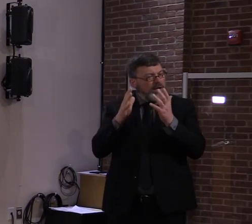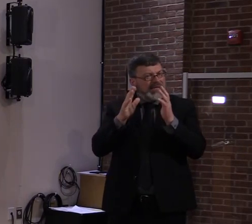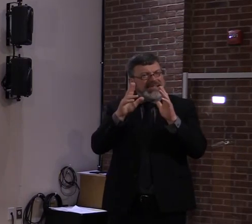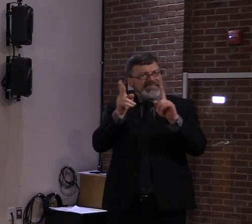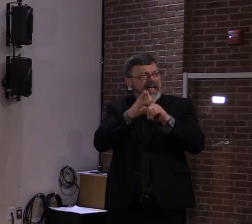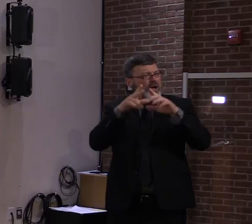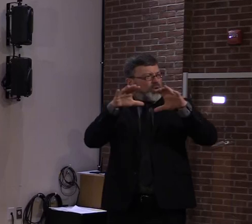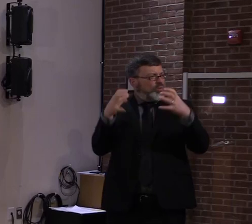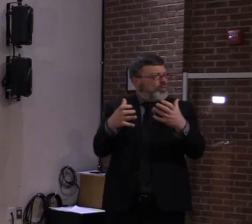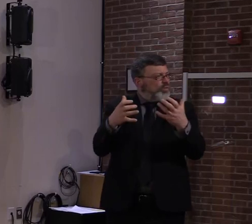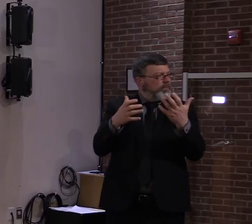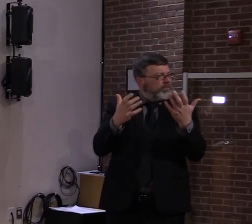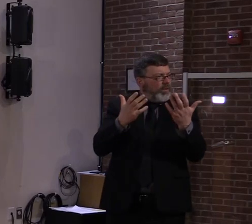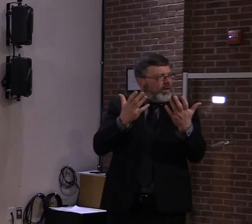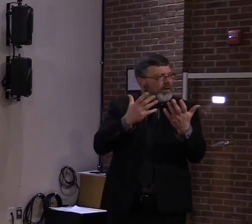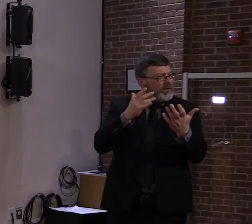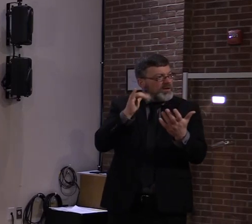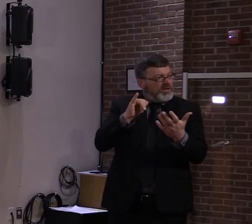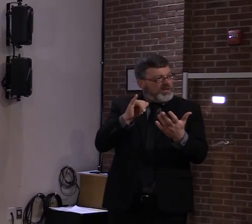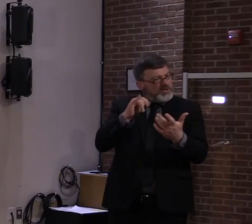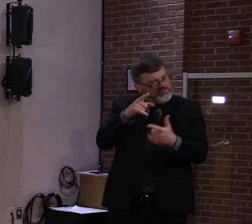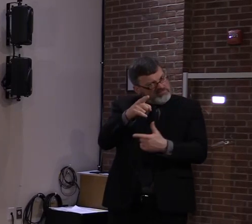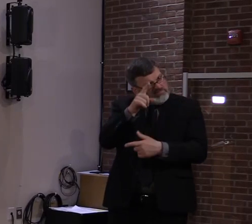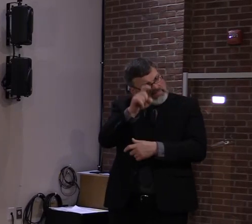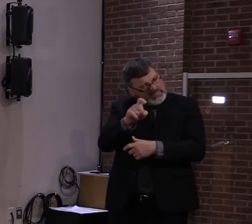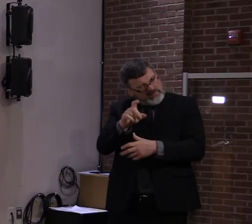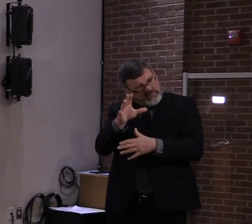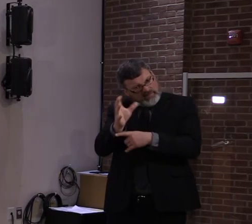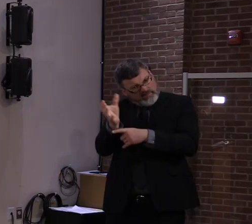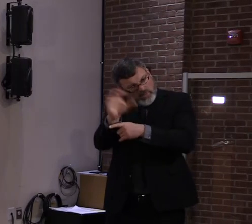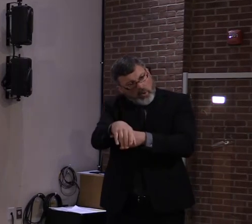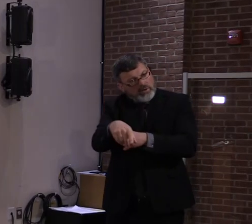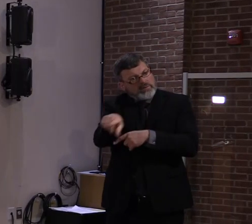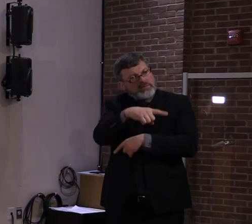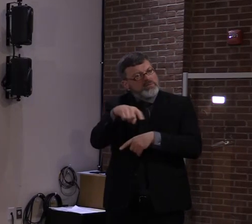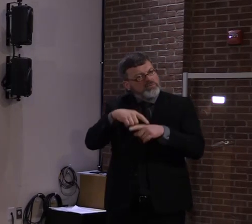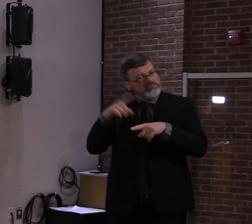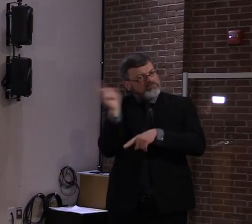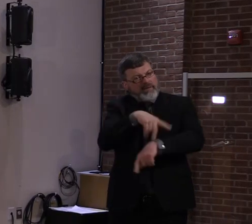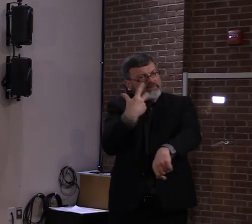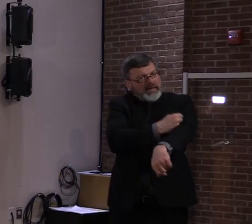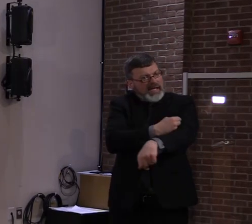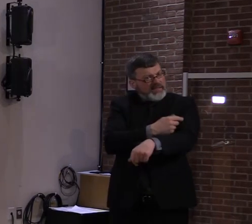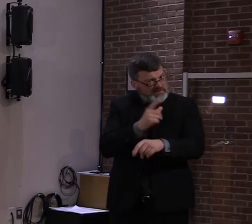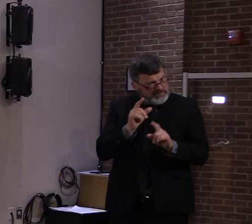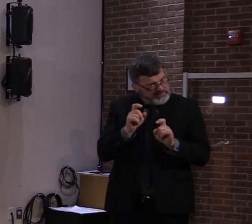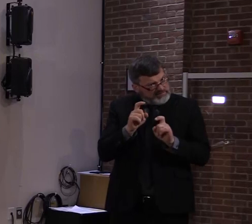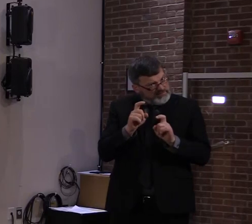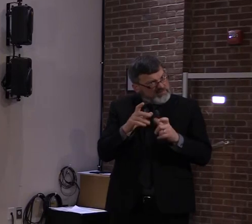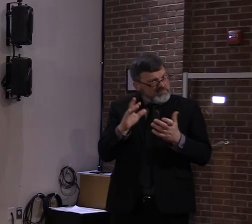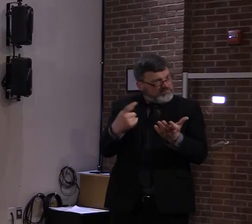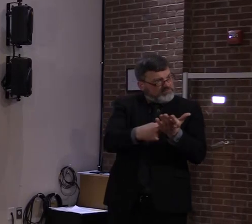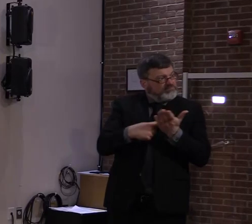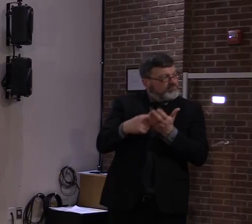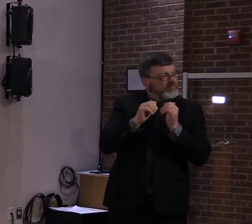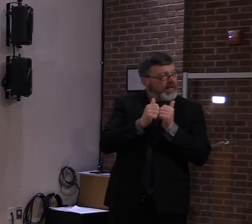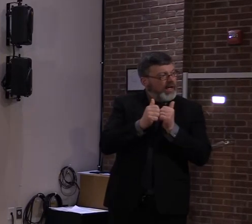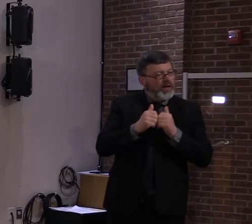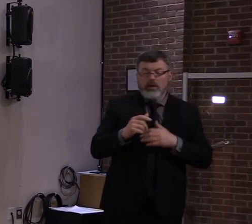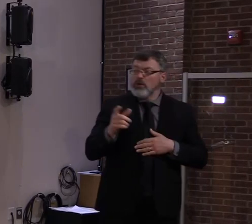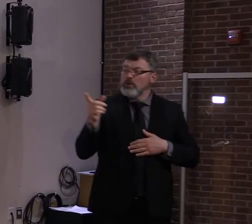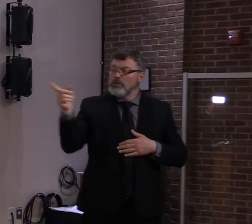I think that falls again. And someone else can correct me if I'm wrong, but again, we can't require anyone